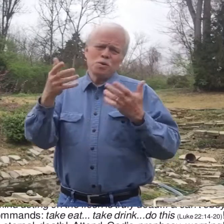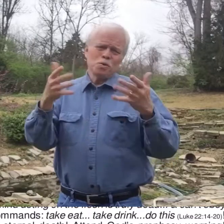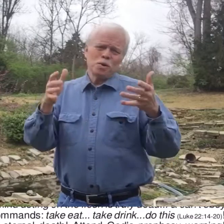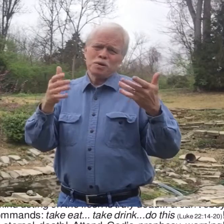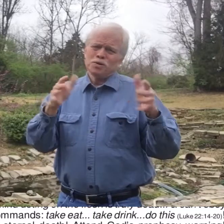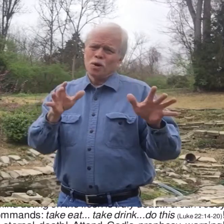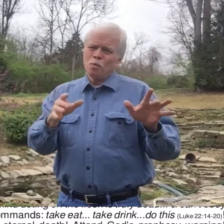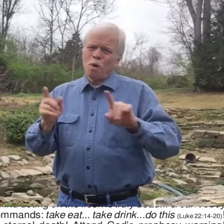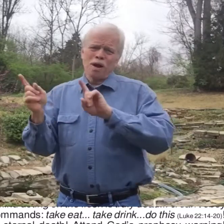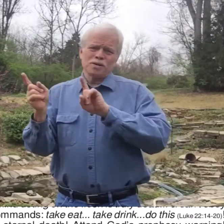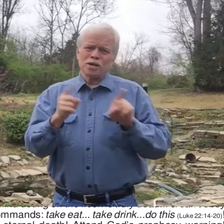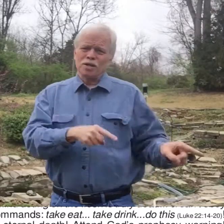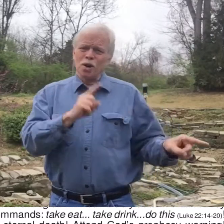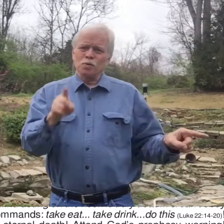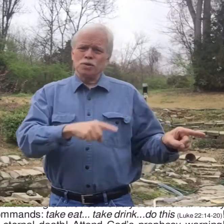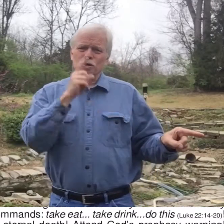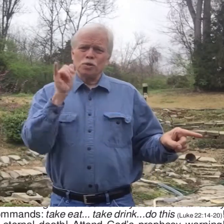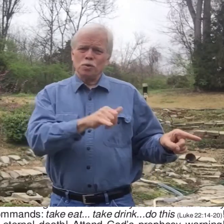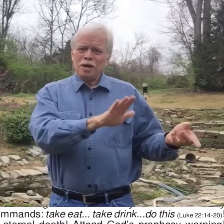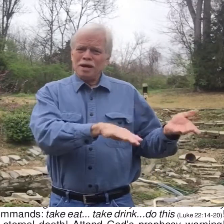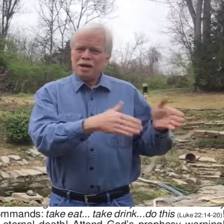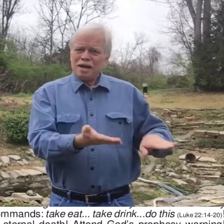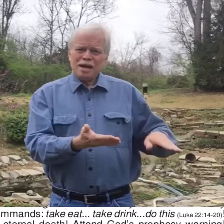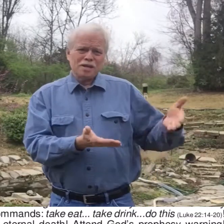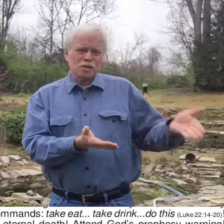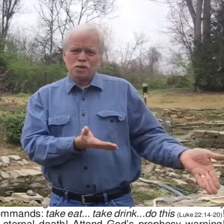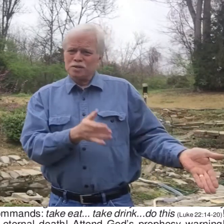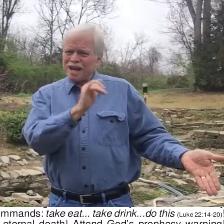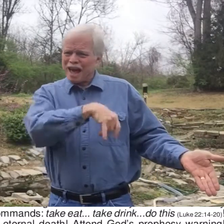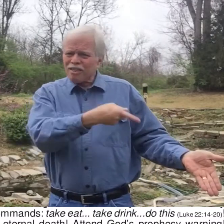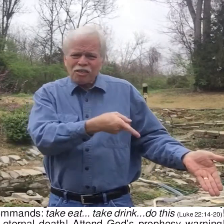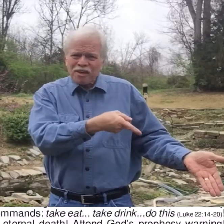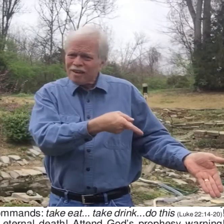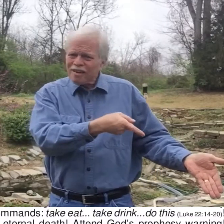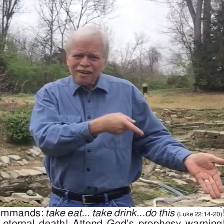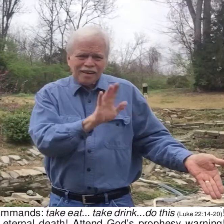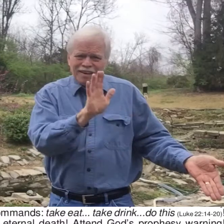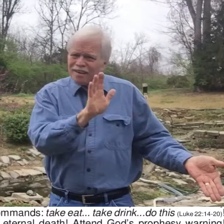You don't want to go to eternal death.